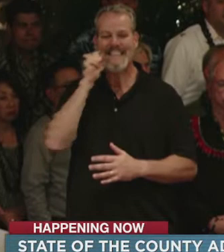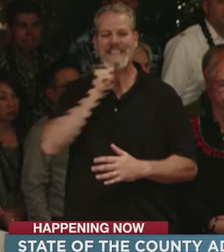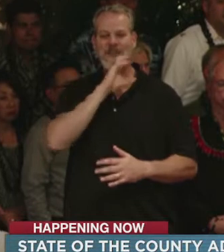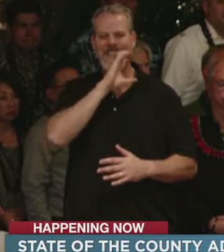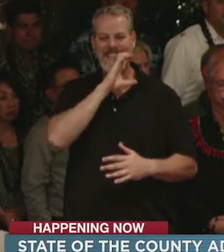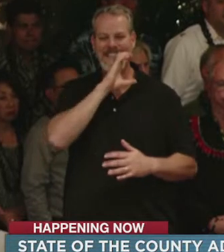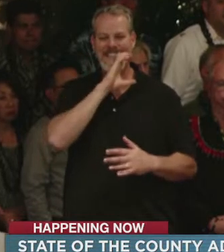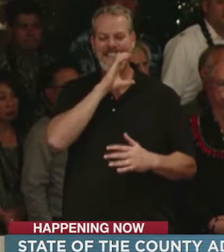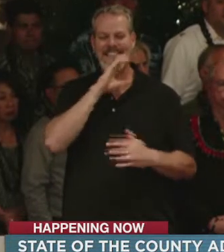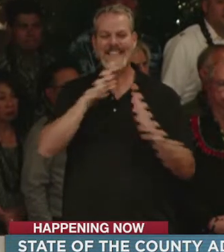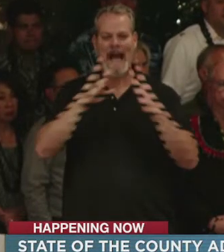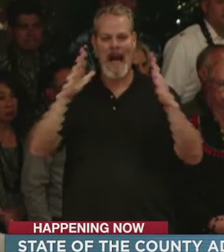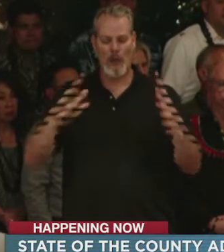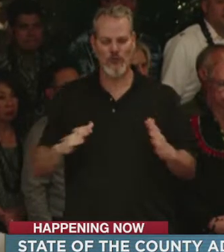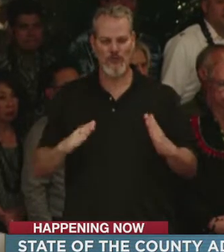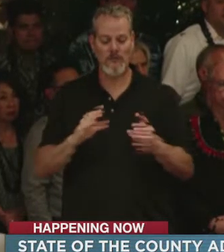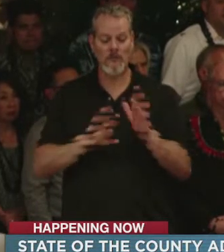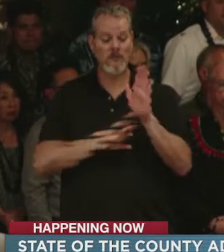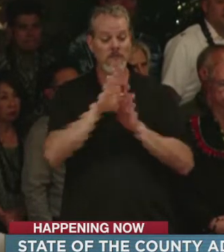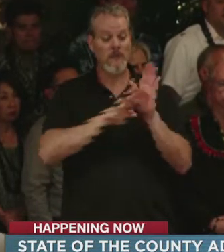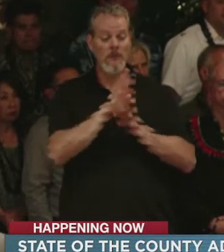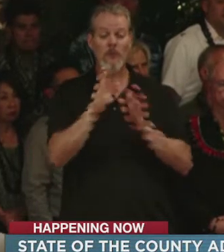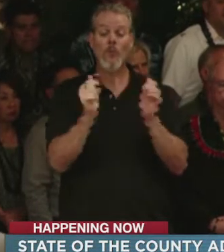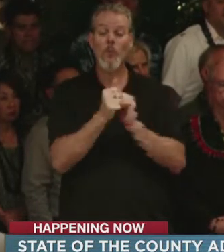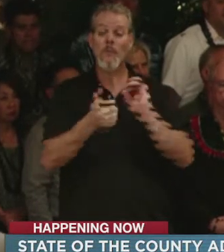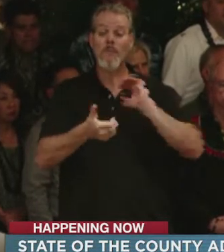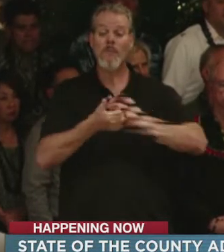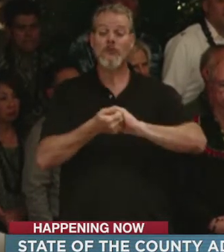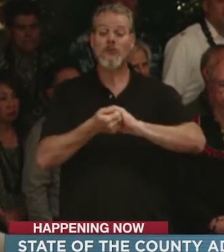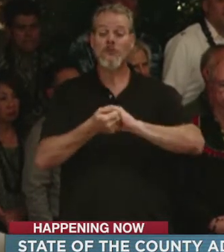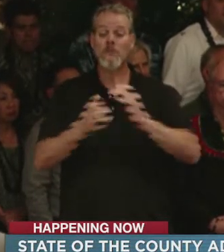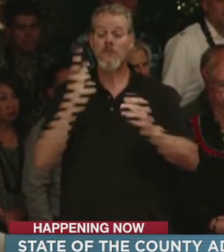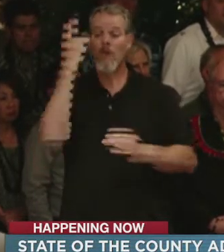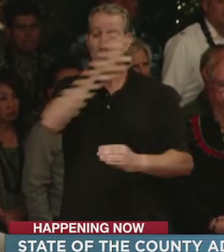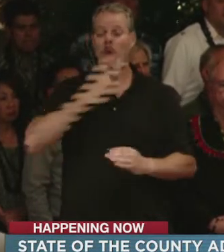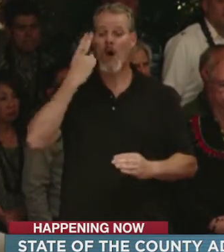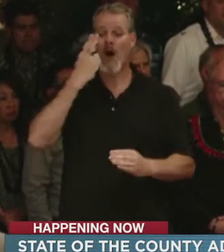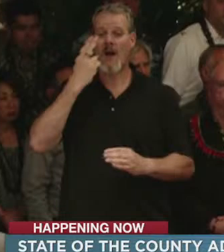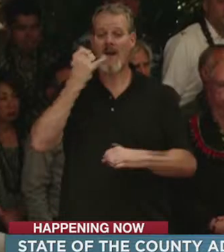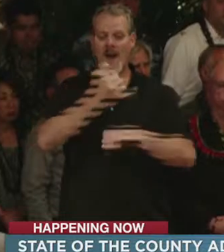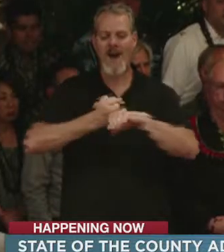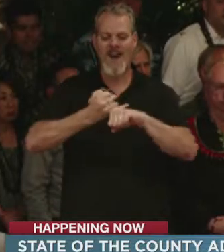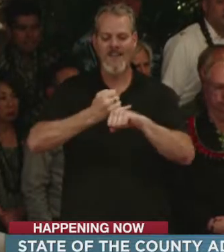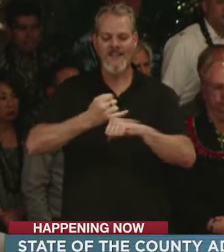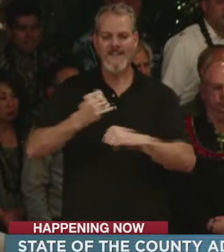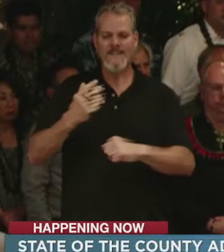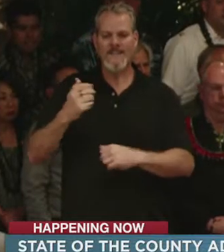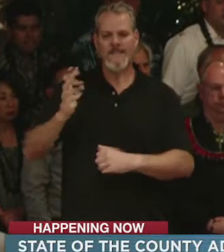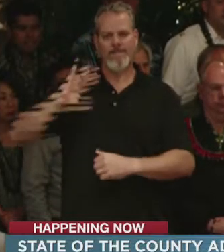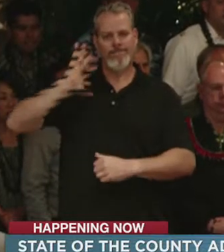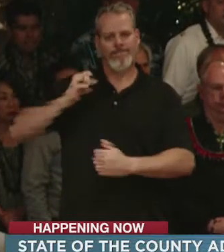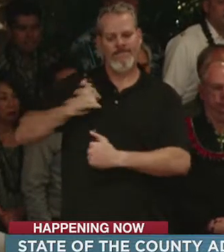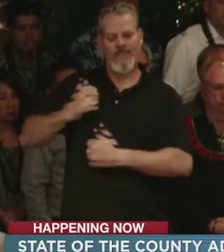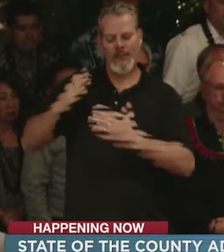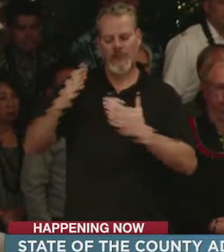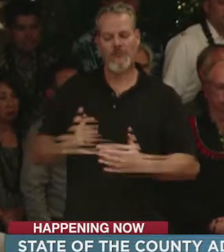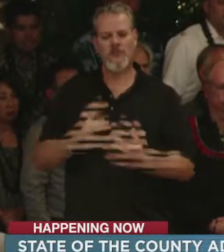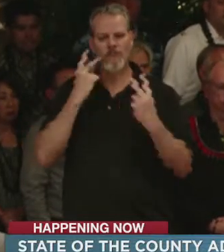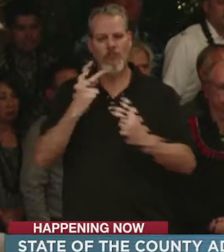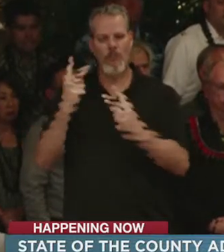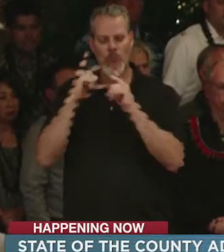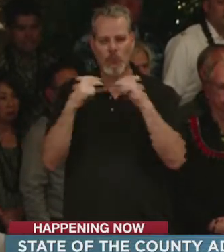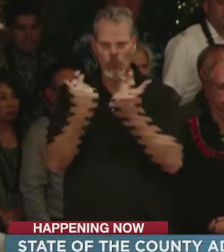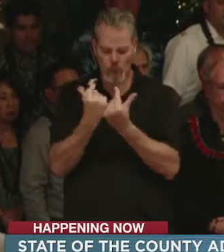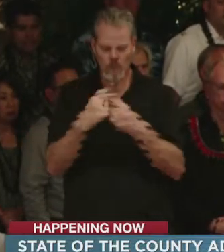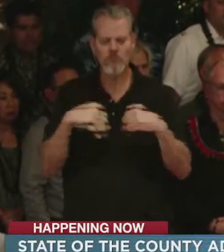EAH Housing in partnership with the Hawaii Island Veterans Memorial Group. We provided financial assistance through